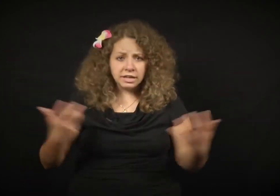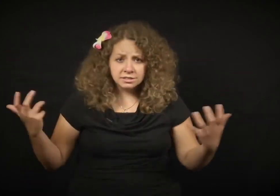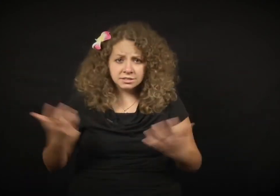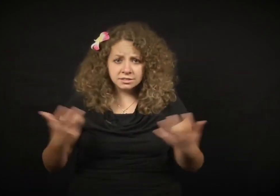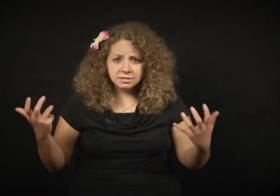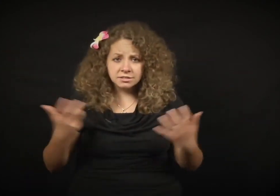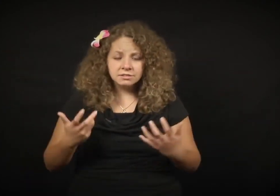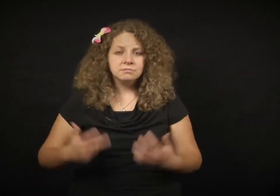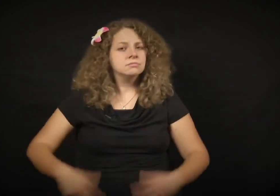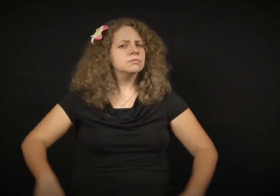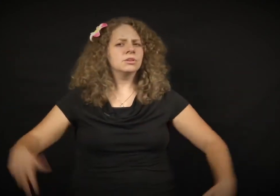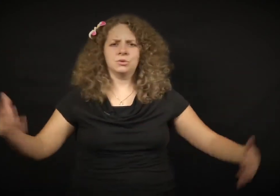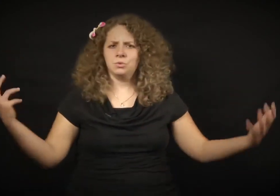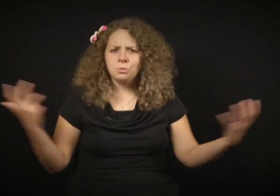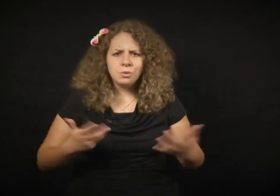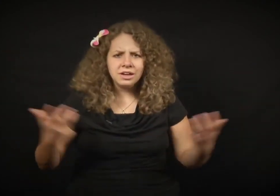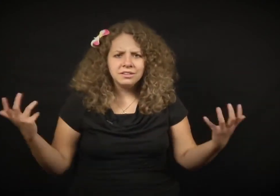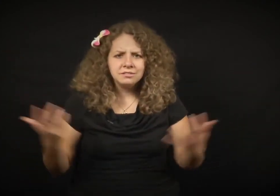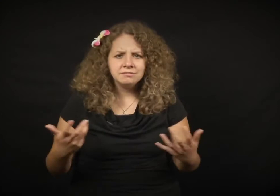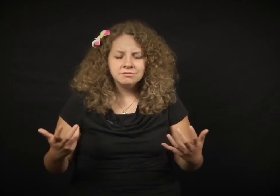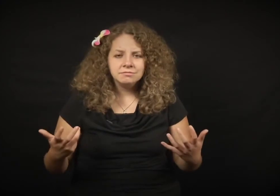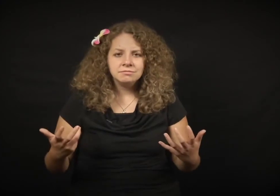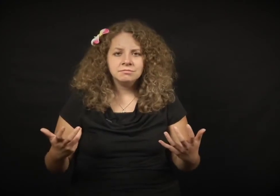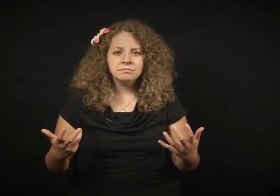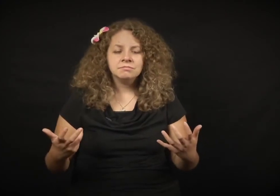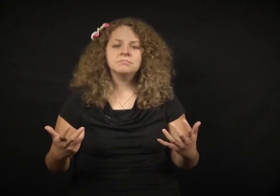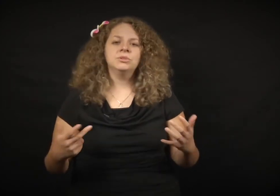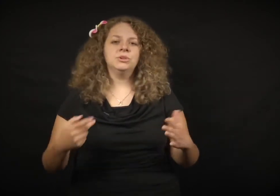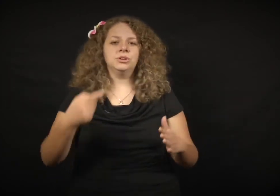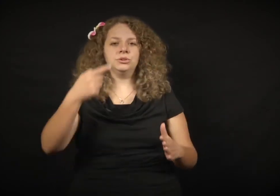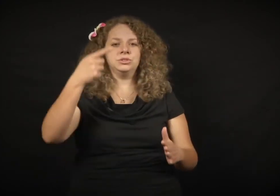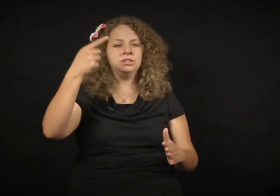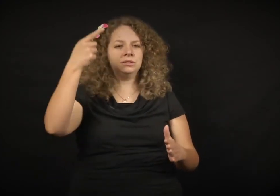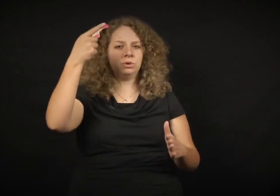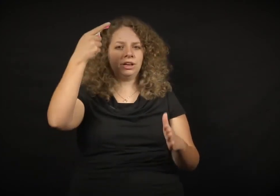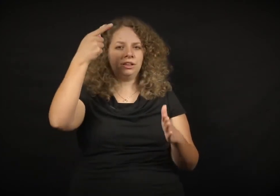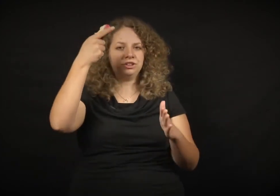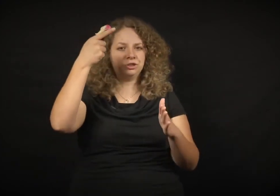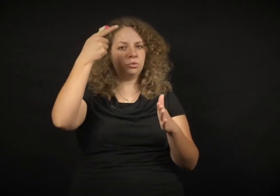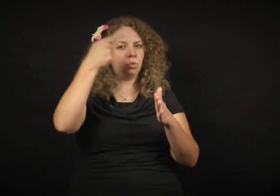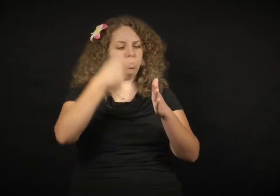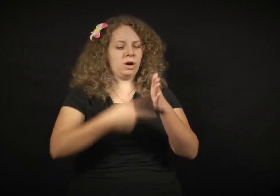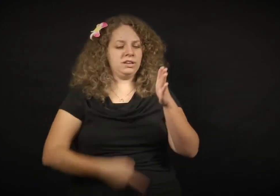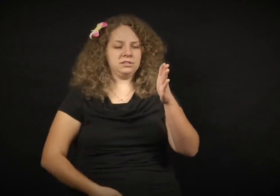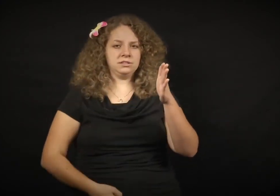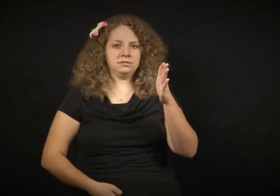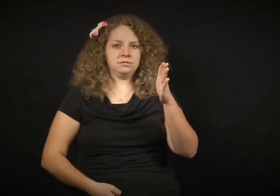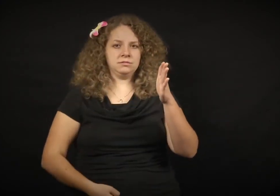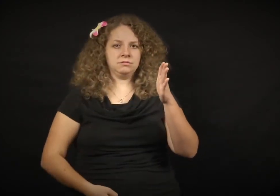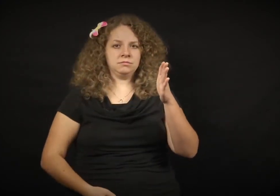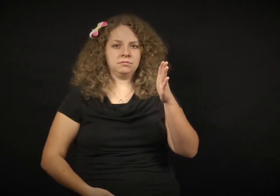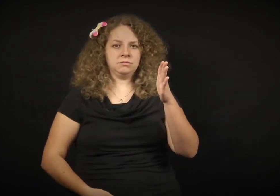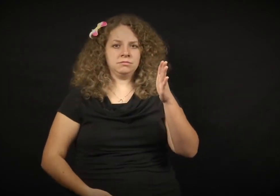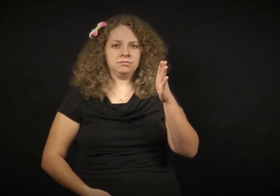What. You'll also see the more English what